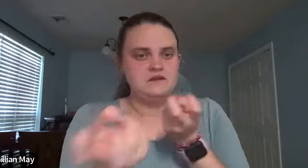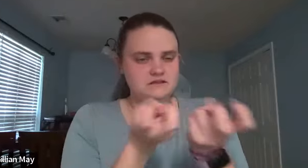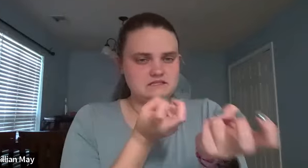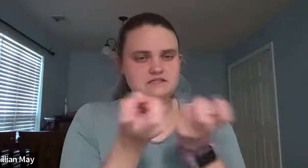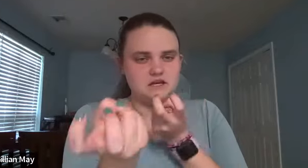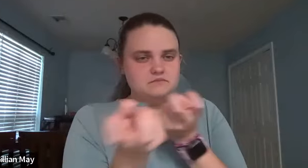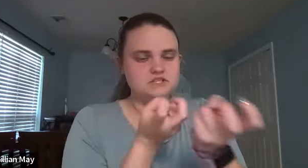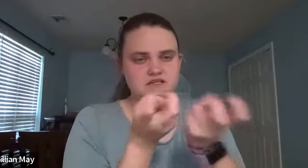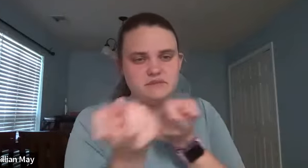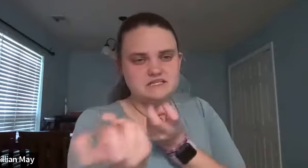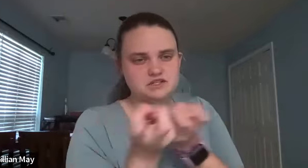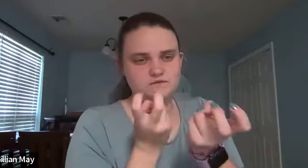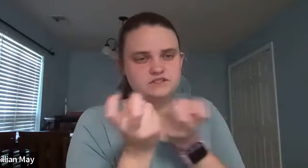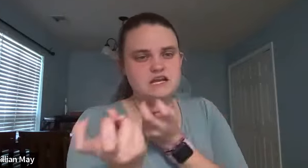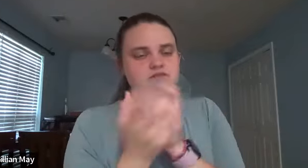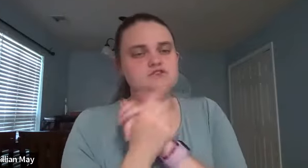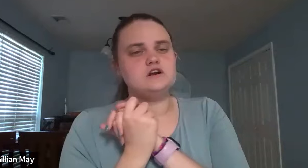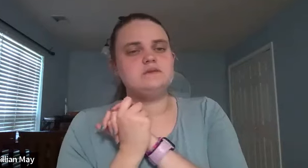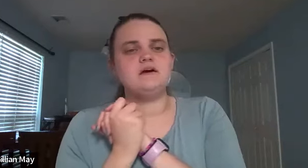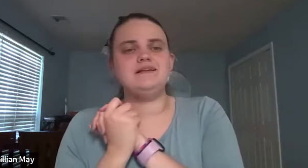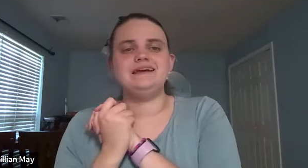This is just the basic term for skating. If you're talking about like